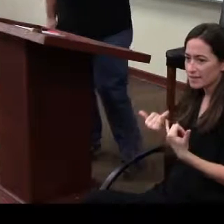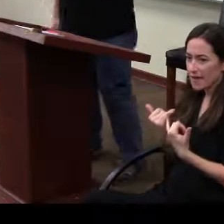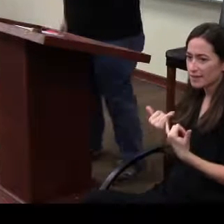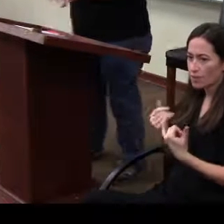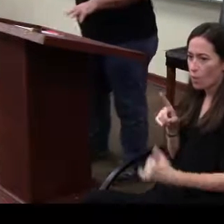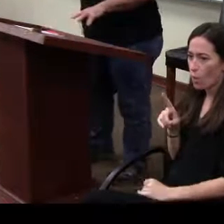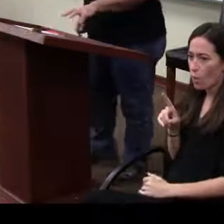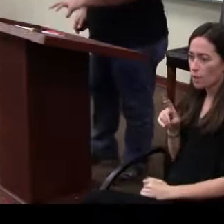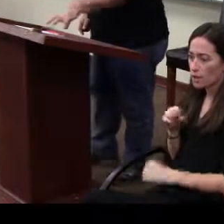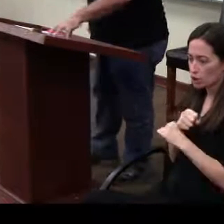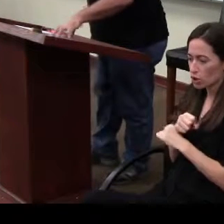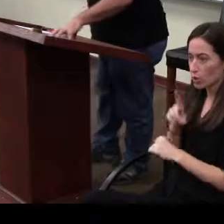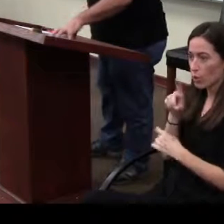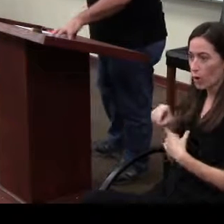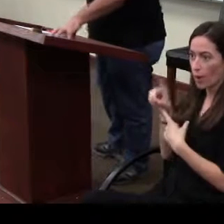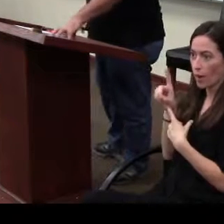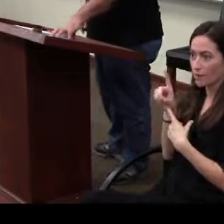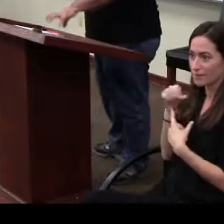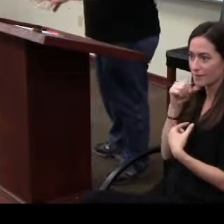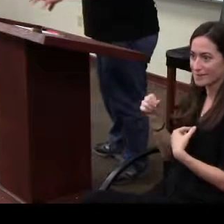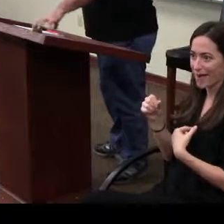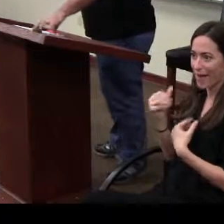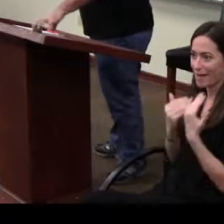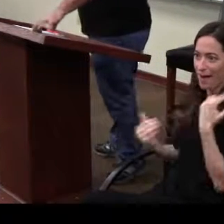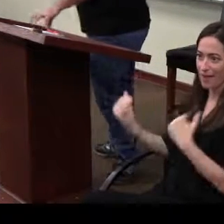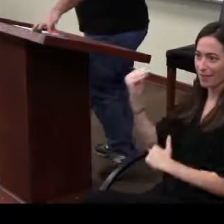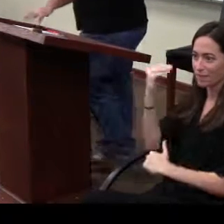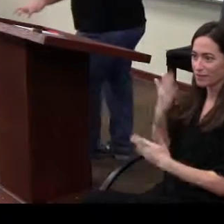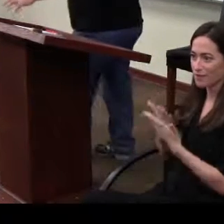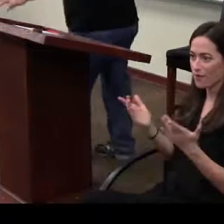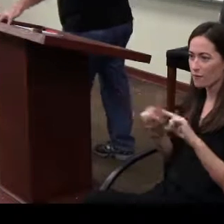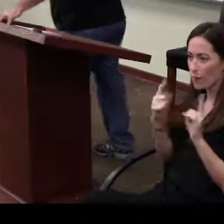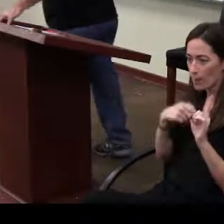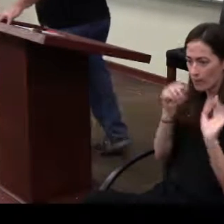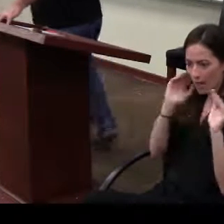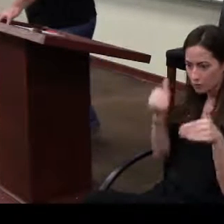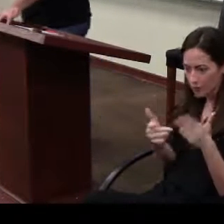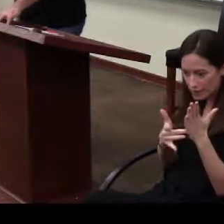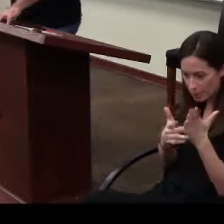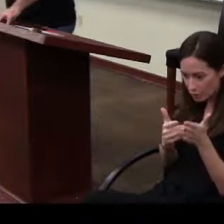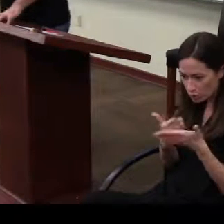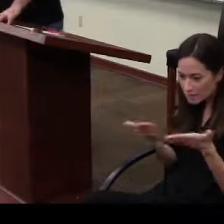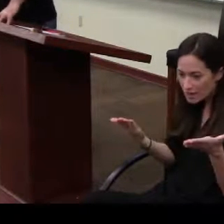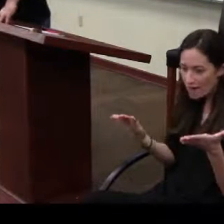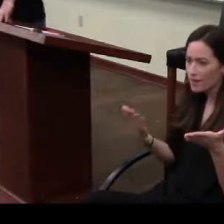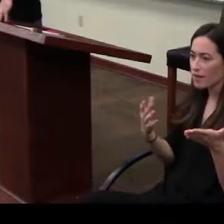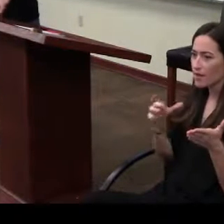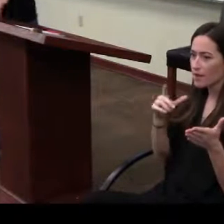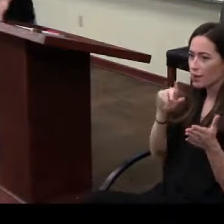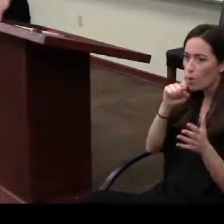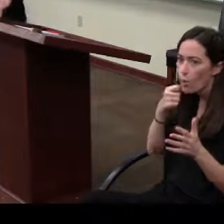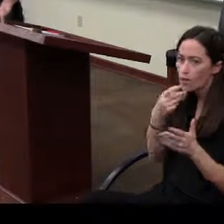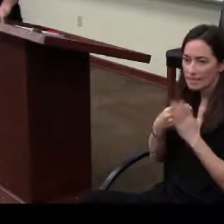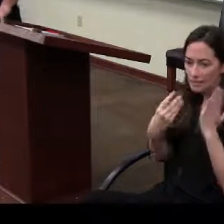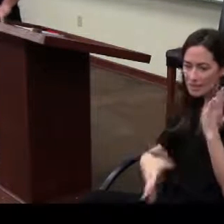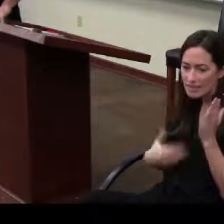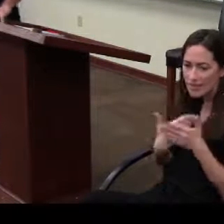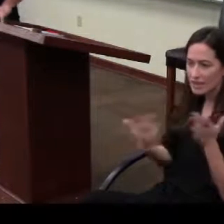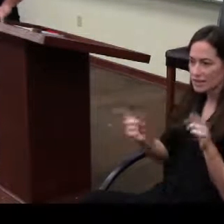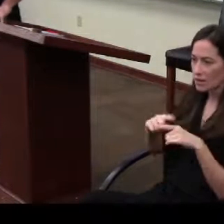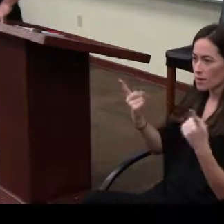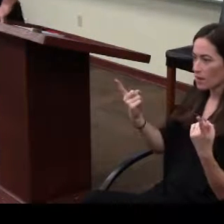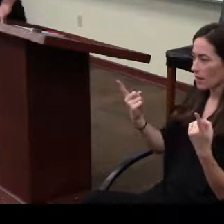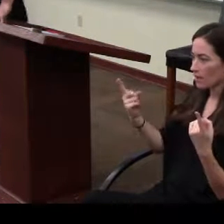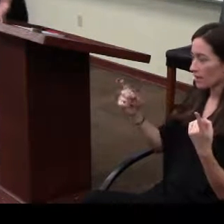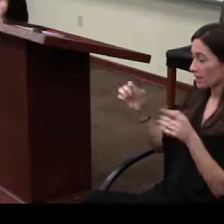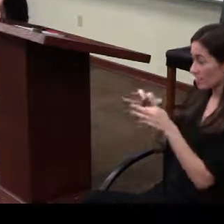stuff, but we've concentrated so much on technical things anymore, and all the whiz-bang cool stuff that the marketers get us to spend money on, we're leaving the door open